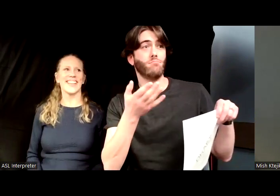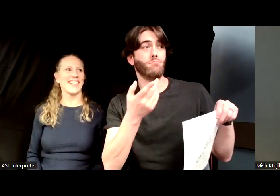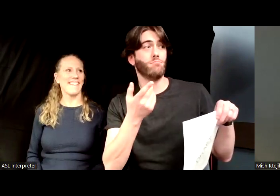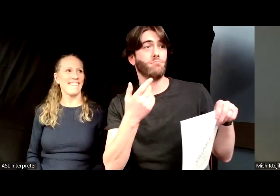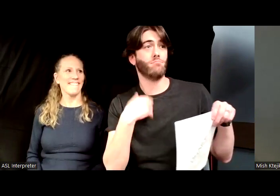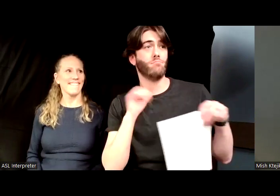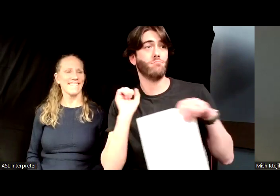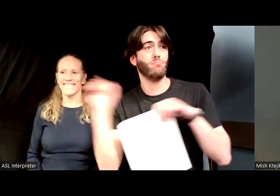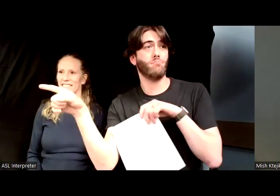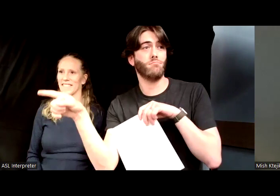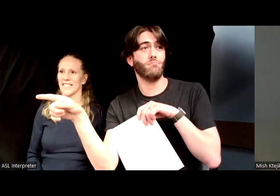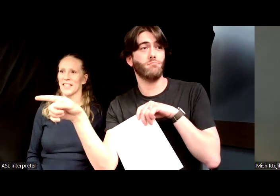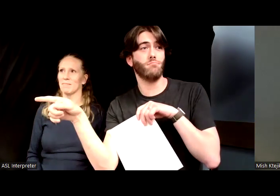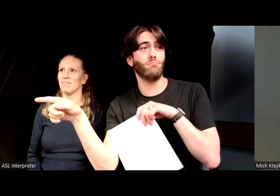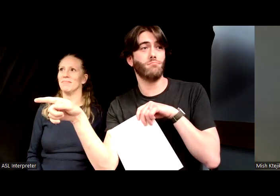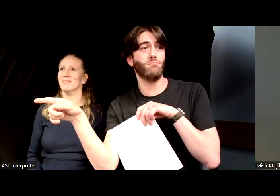Are we good?